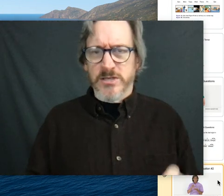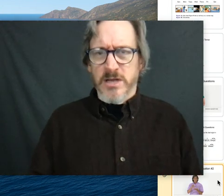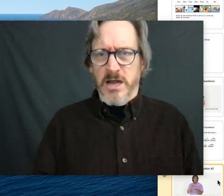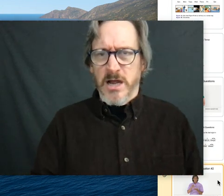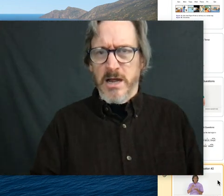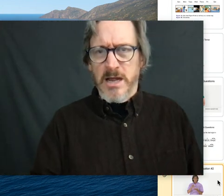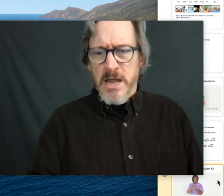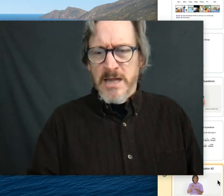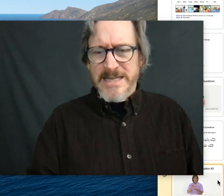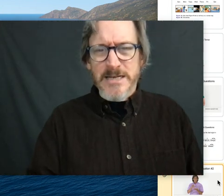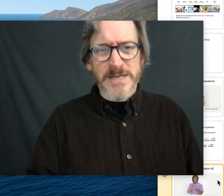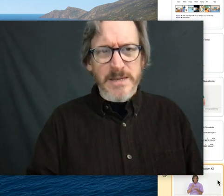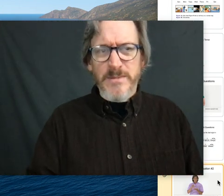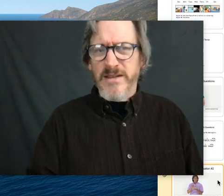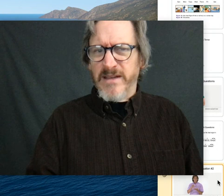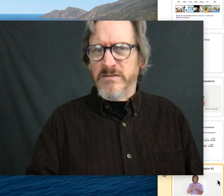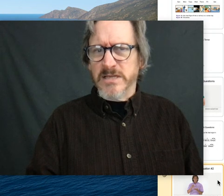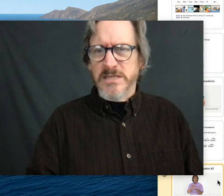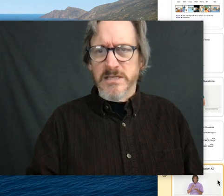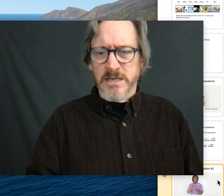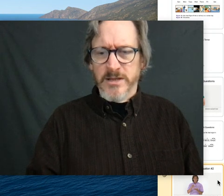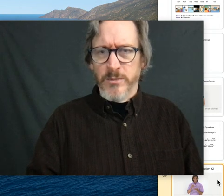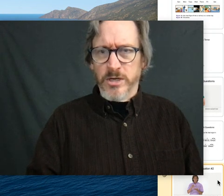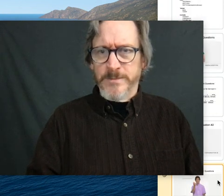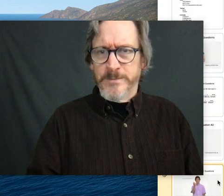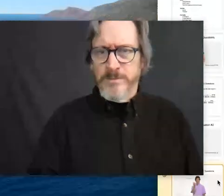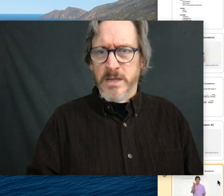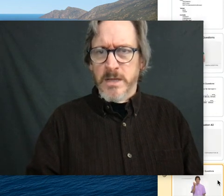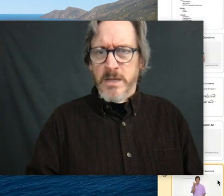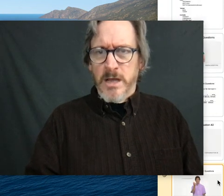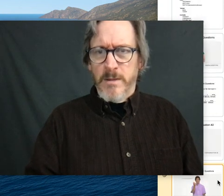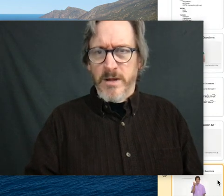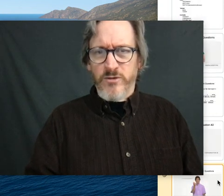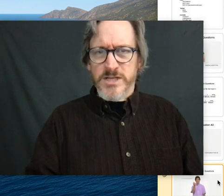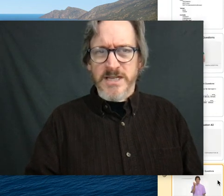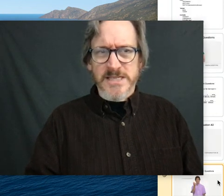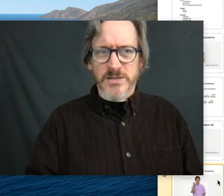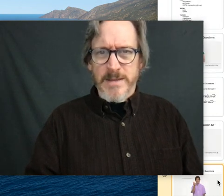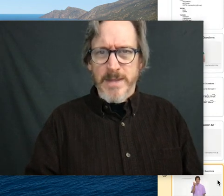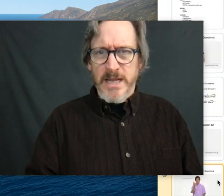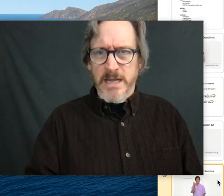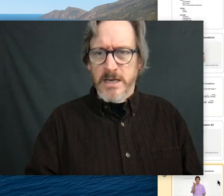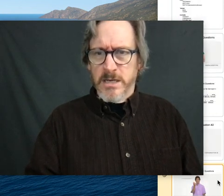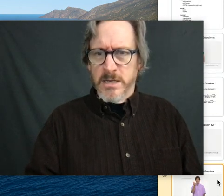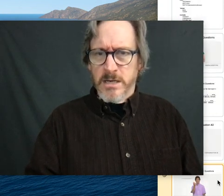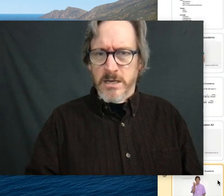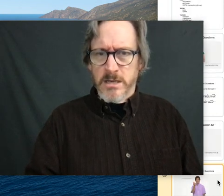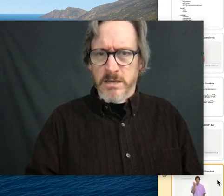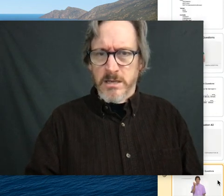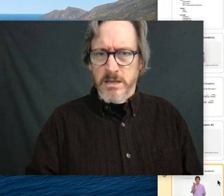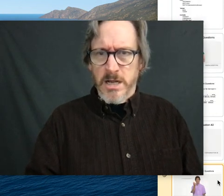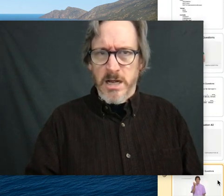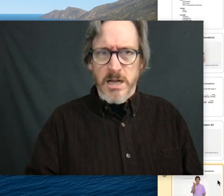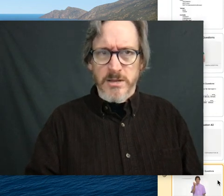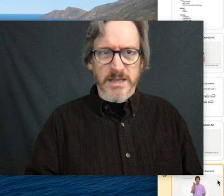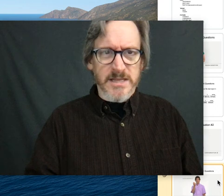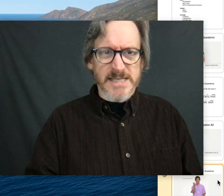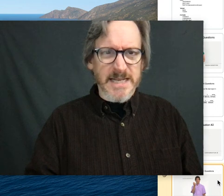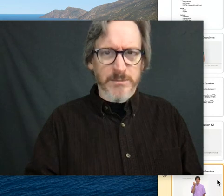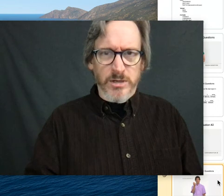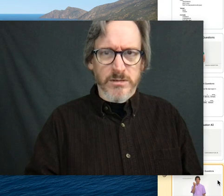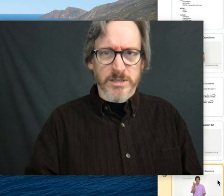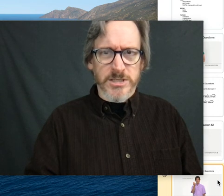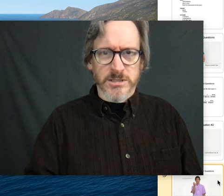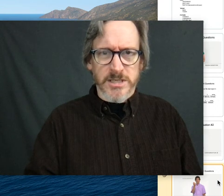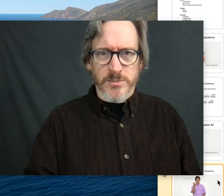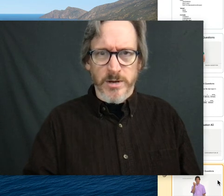videos tend to be some of my favorites in the book. Unfortunately, he doesn't do that many in the